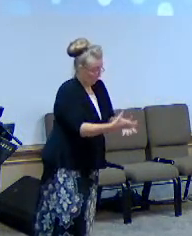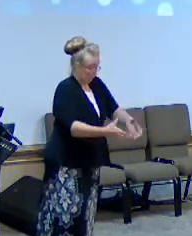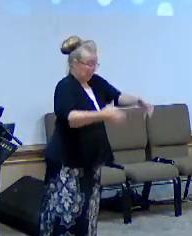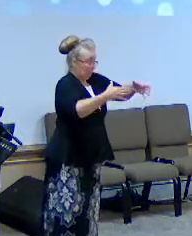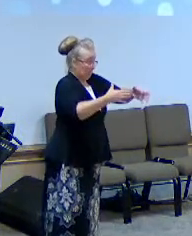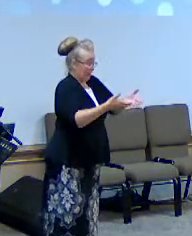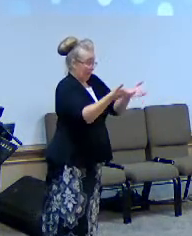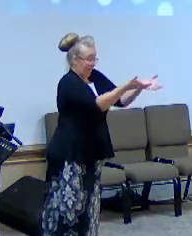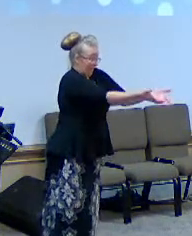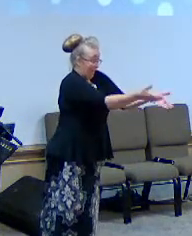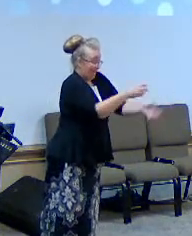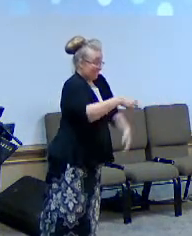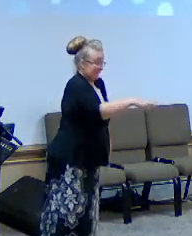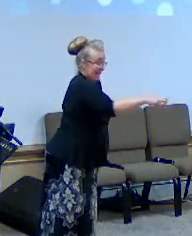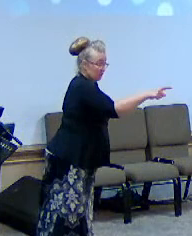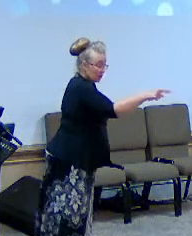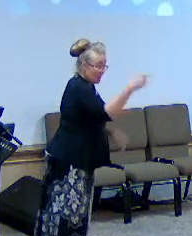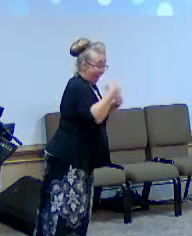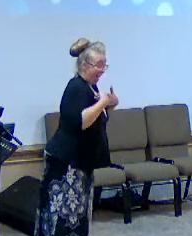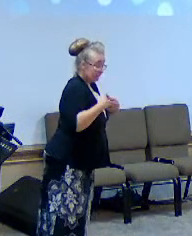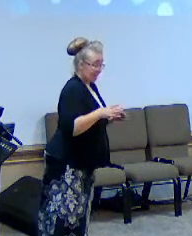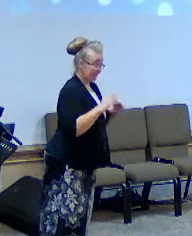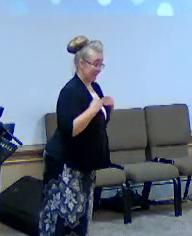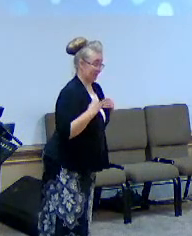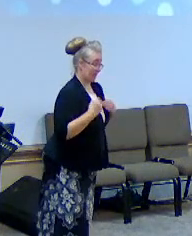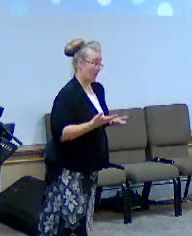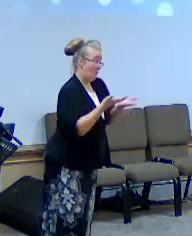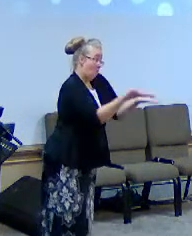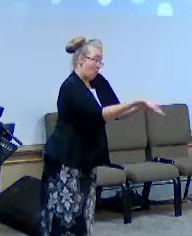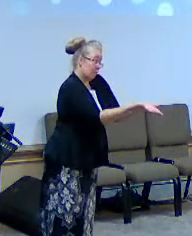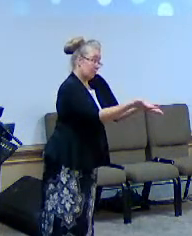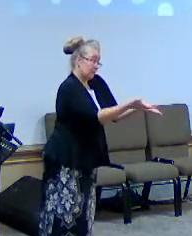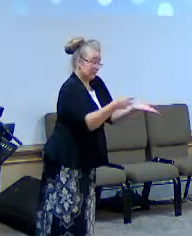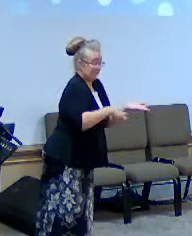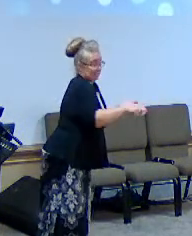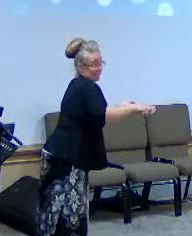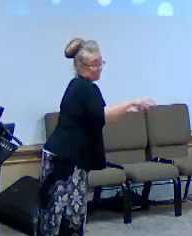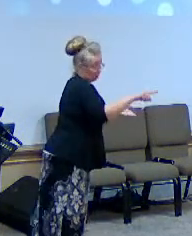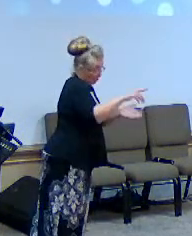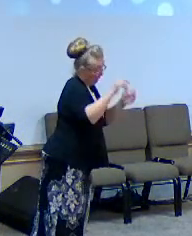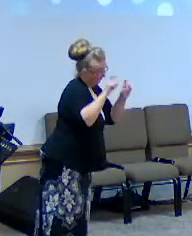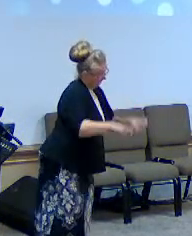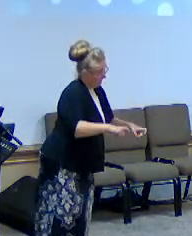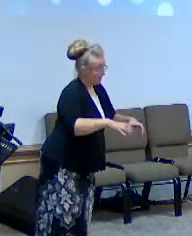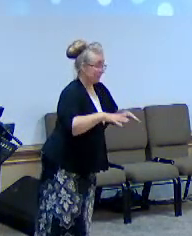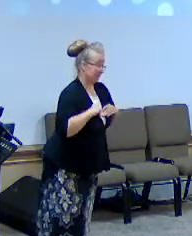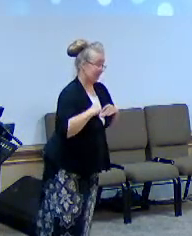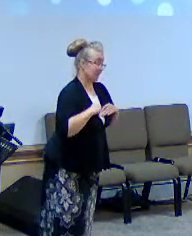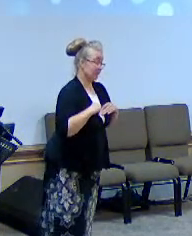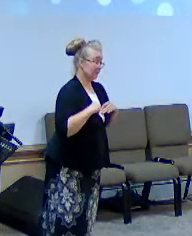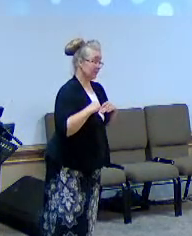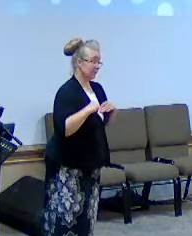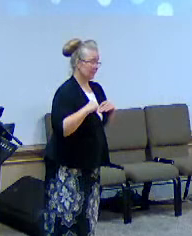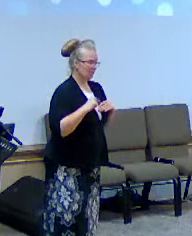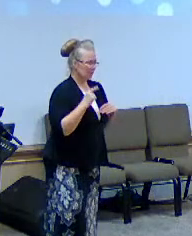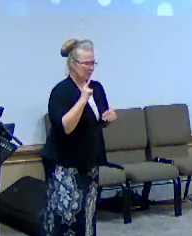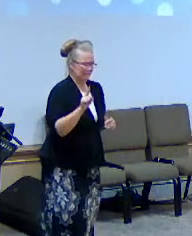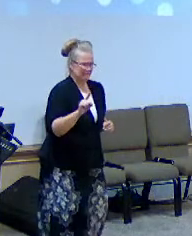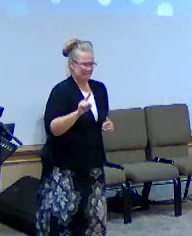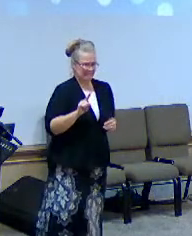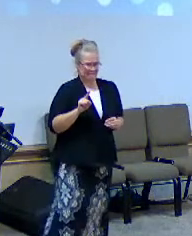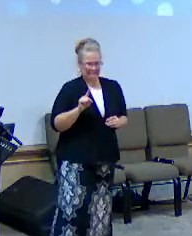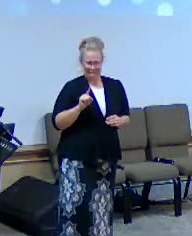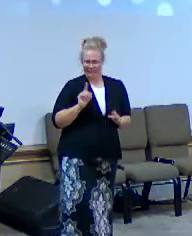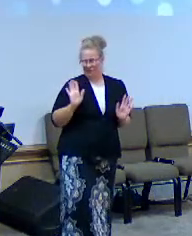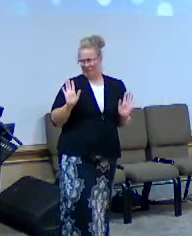rattlesnakes. You have to accept this. I'm offering it to you. You've got to accept this. Would you just back off and